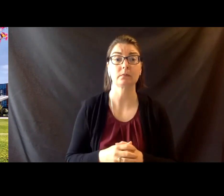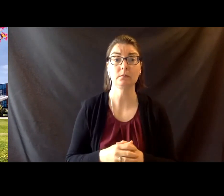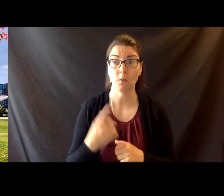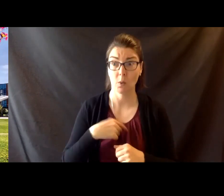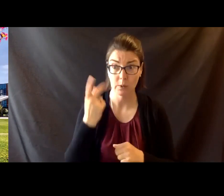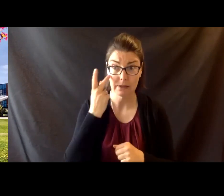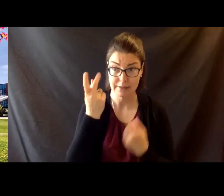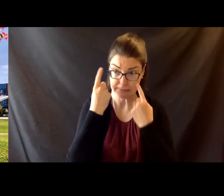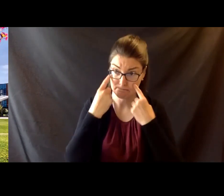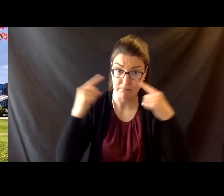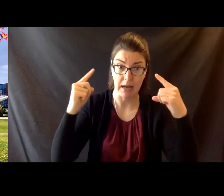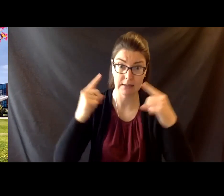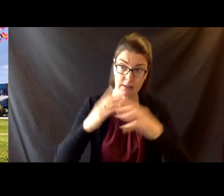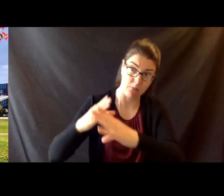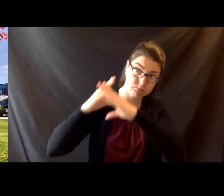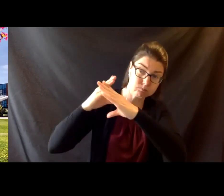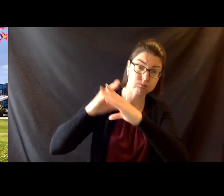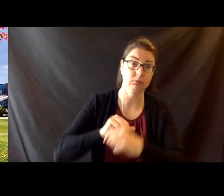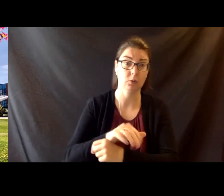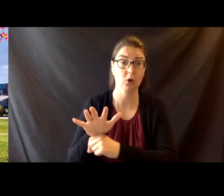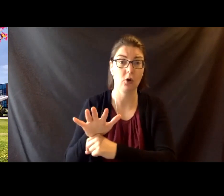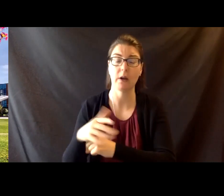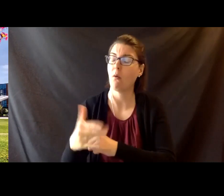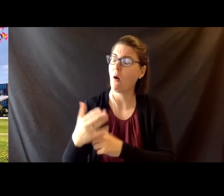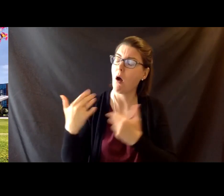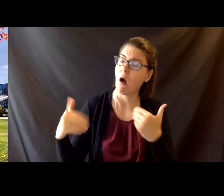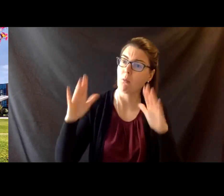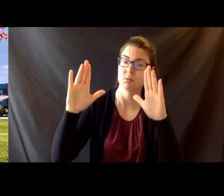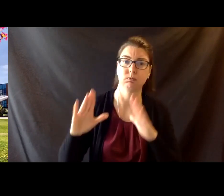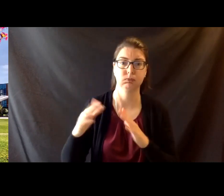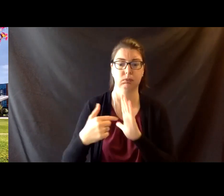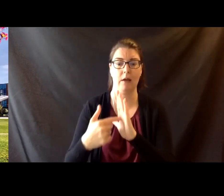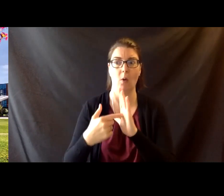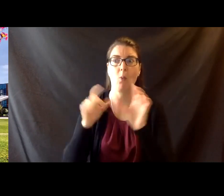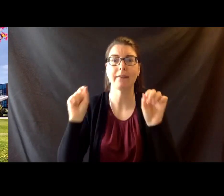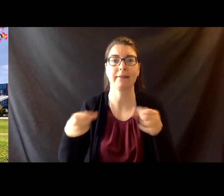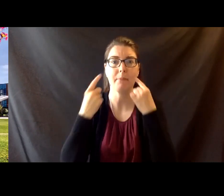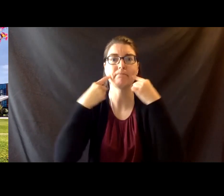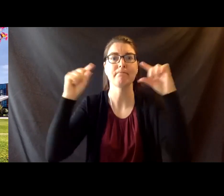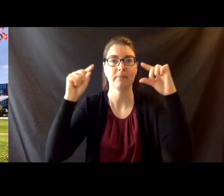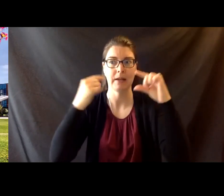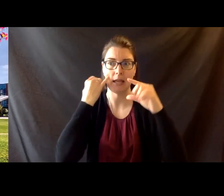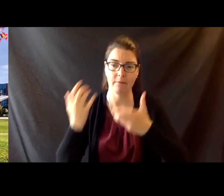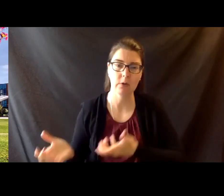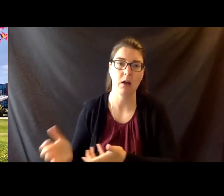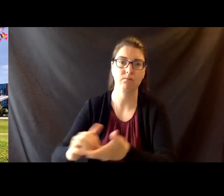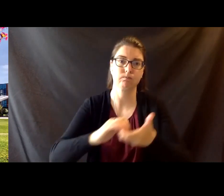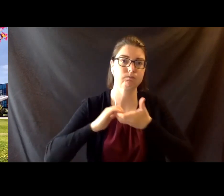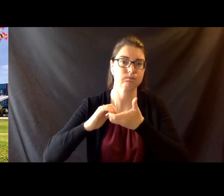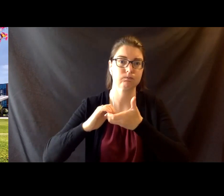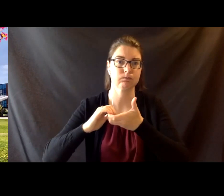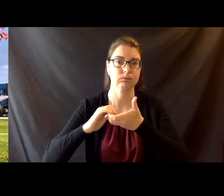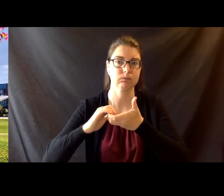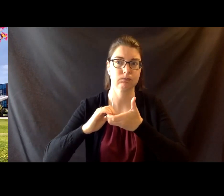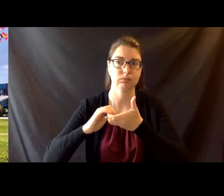against COVID-19 have been a powerful example of what can be achieved when we work together with partners from